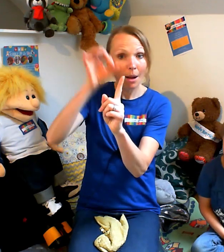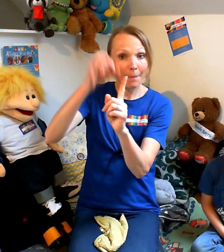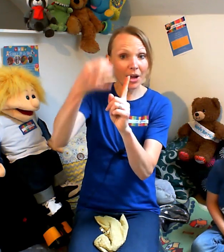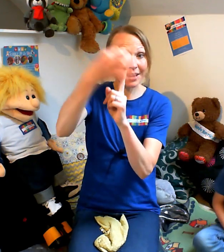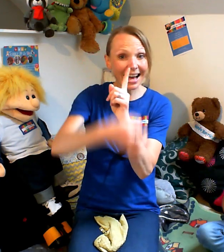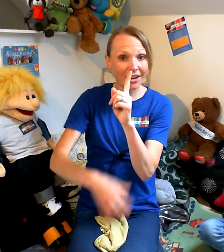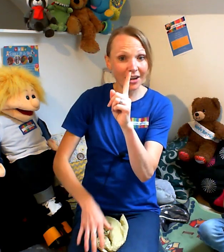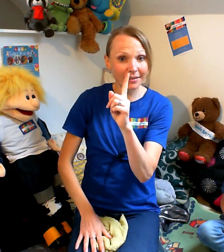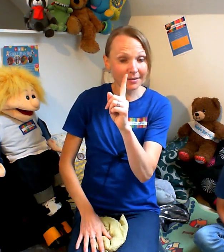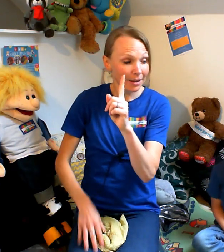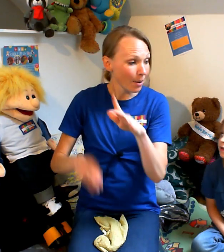Bananas!